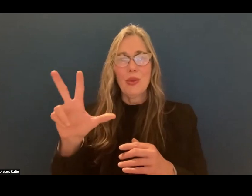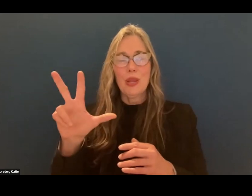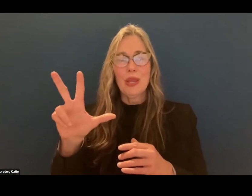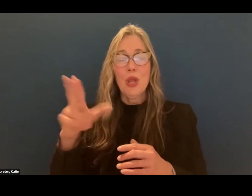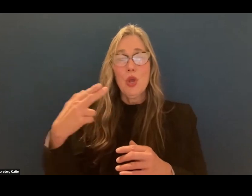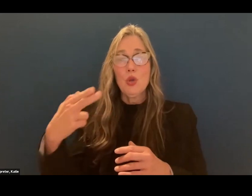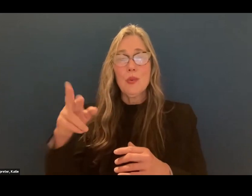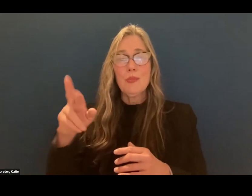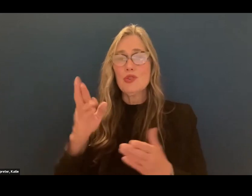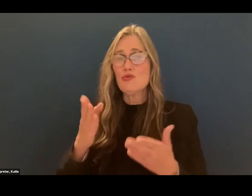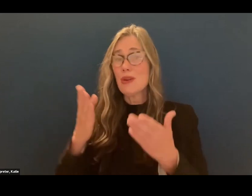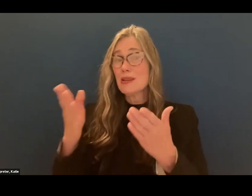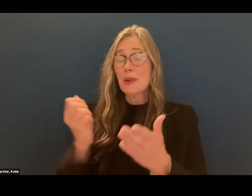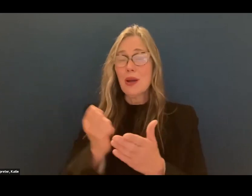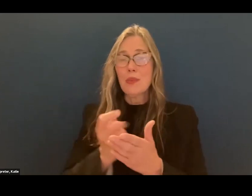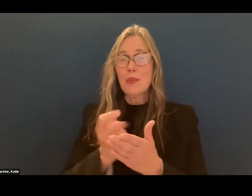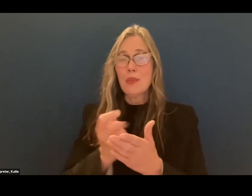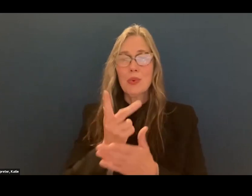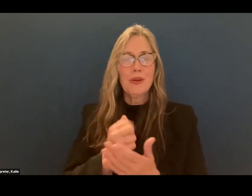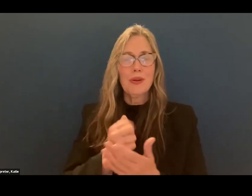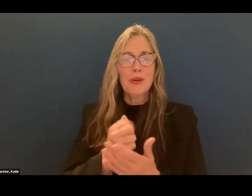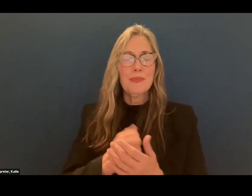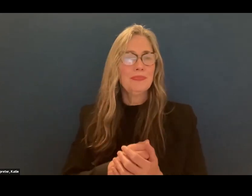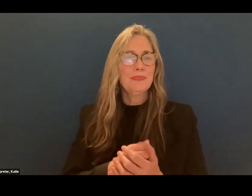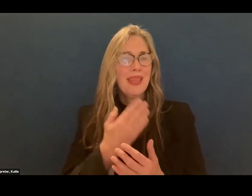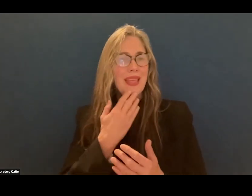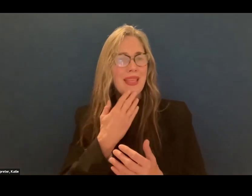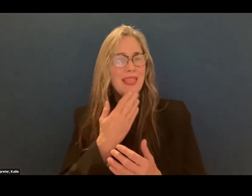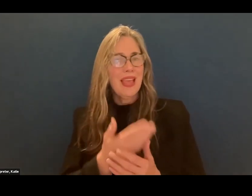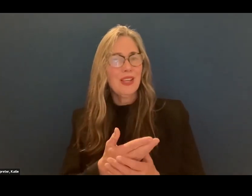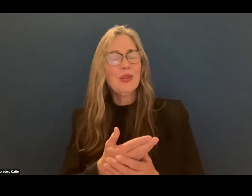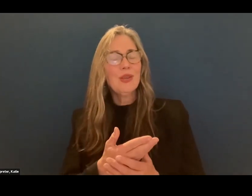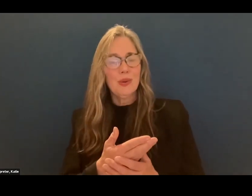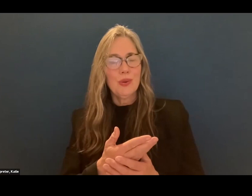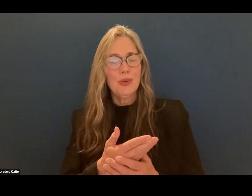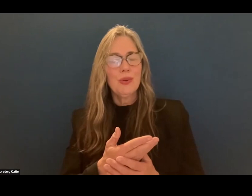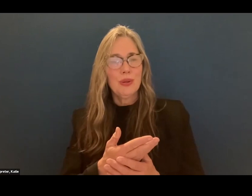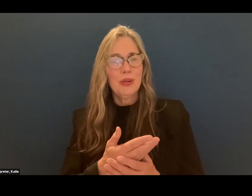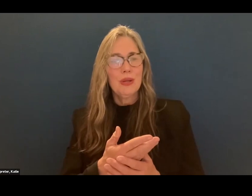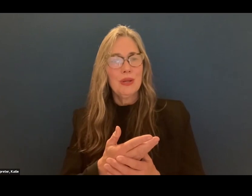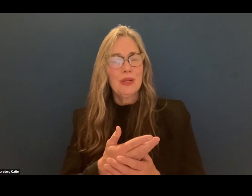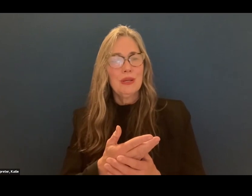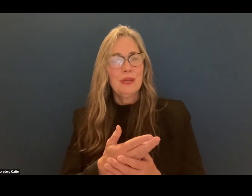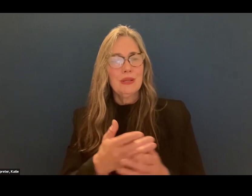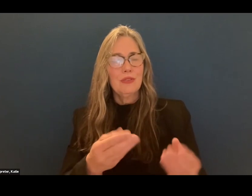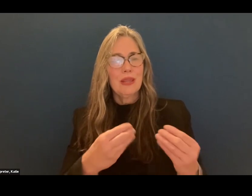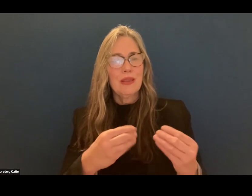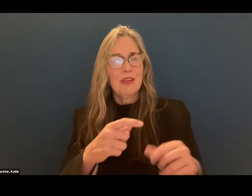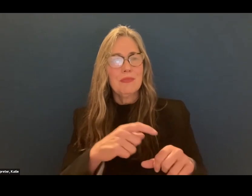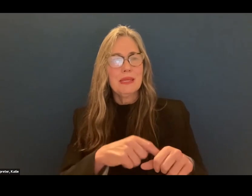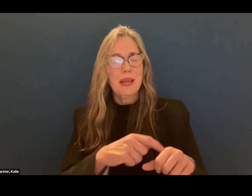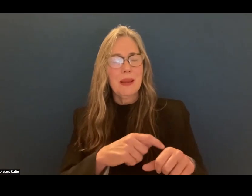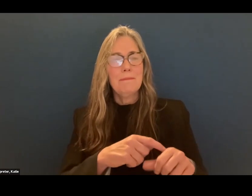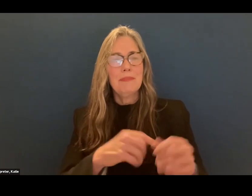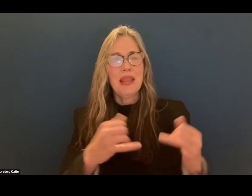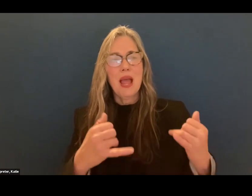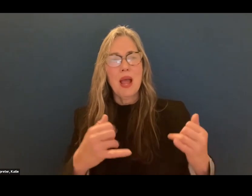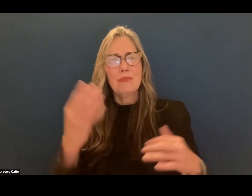resources recommendations. Dr. Vecchio. Thank you very much for the time to present to you what is